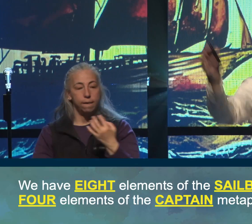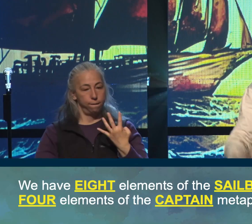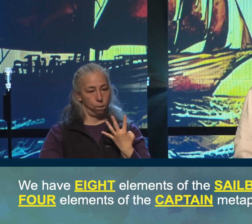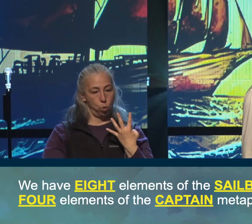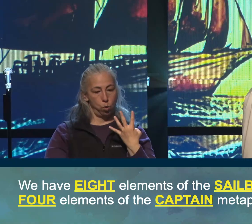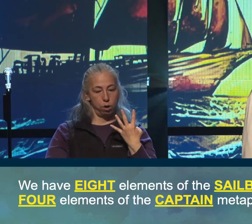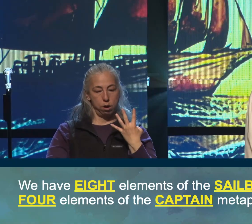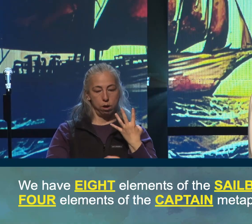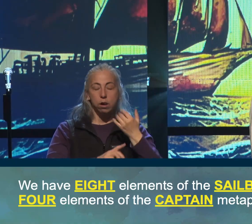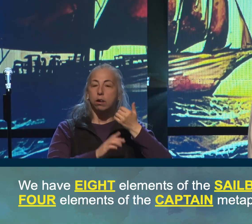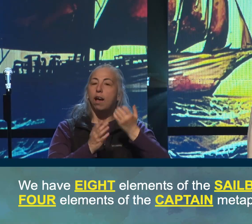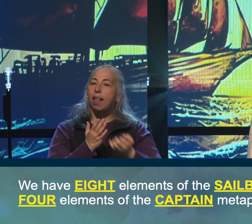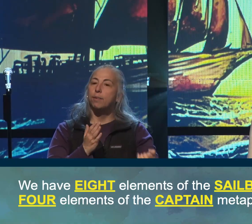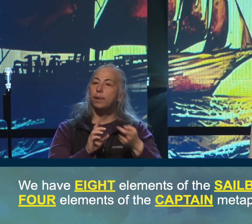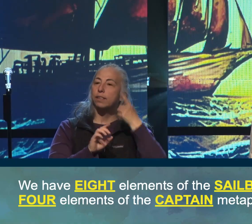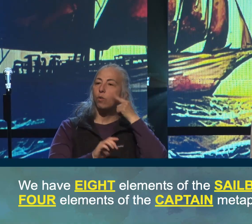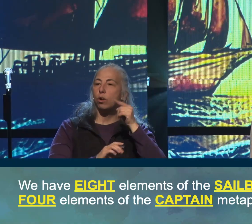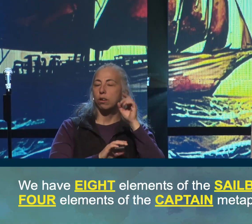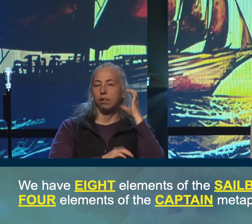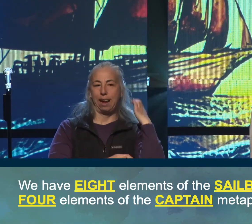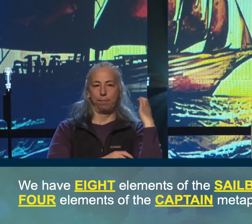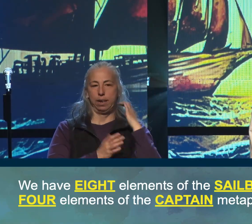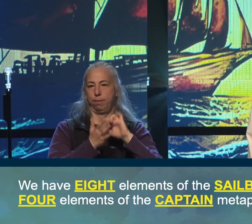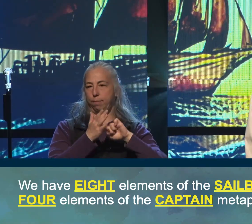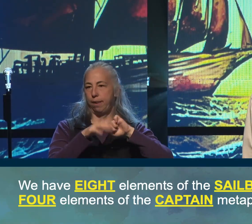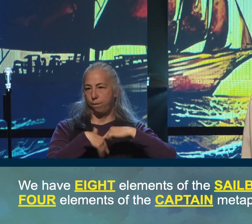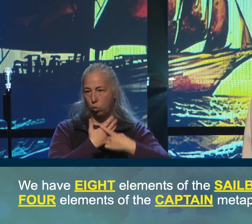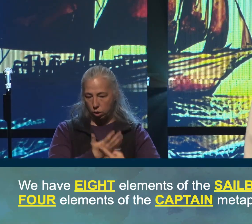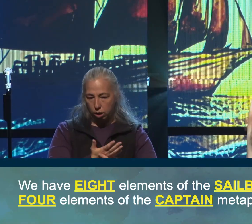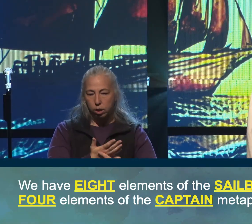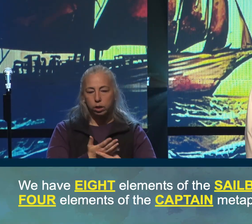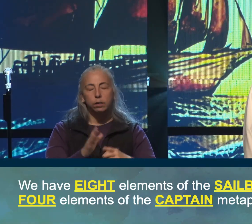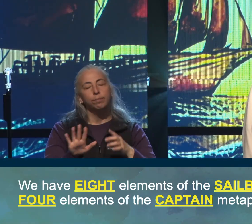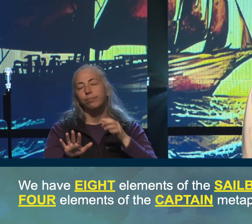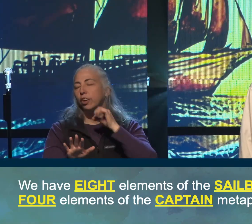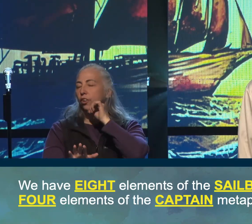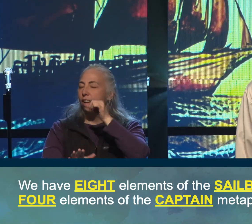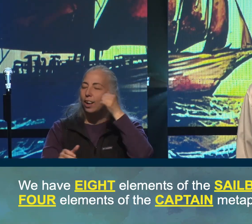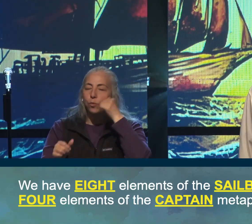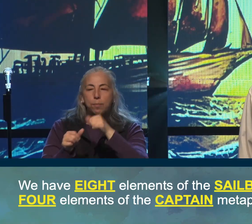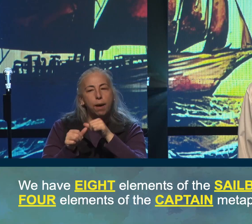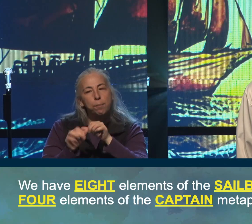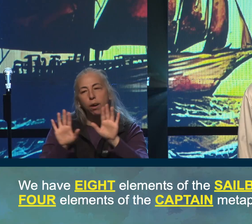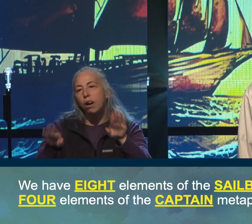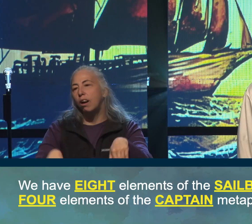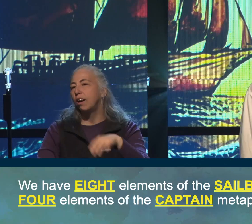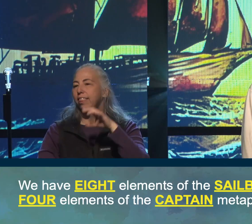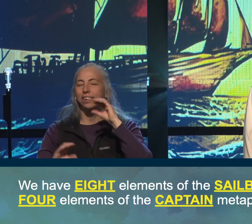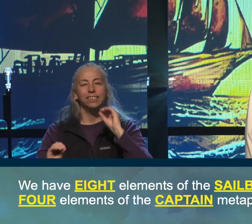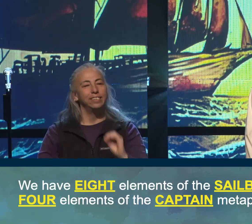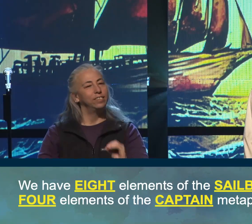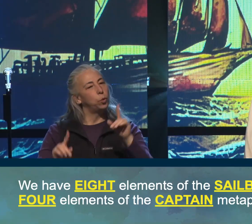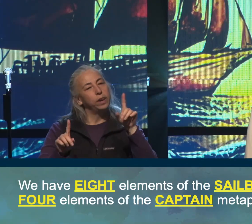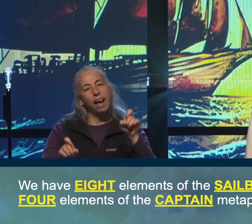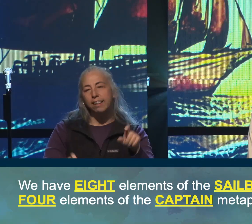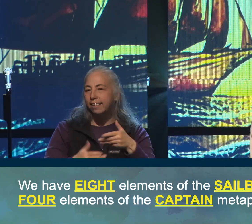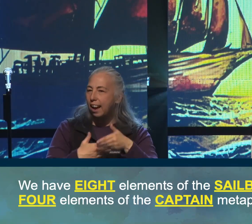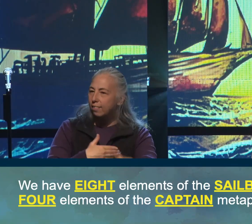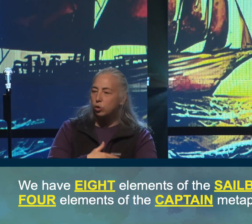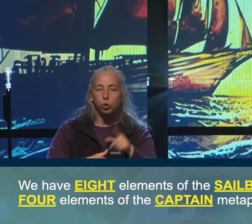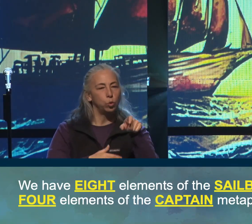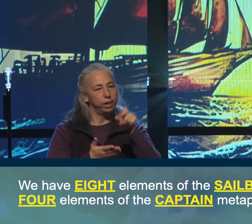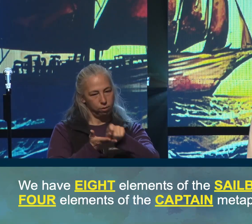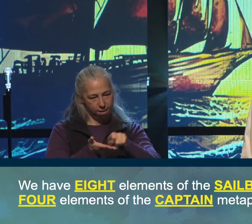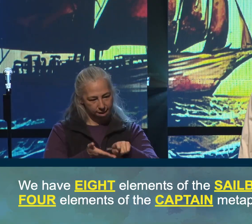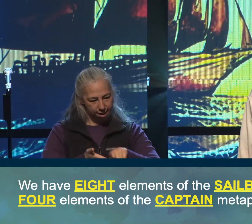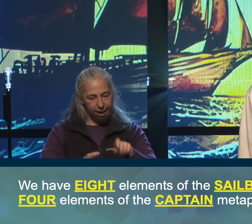use throughout our time over the next few weeks. Now, you're not going to remember these. There's no quiz. Don't worry about it. You don't have to write an essay.